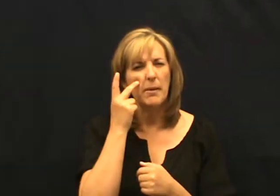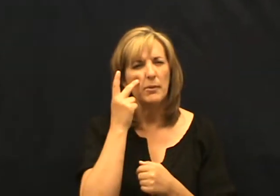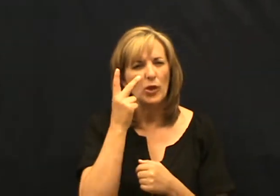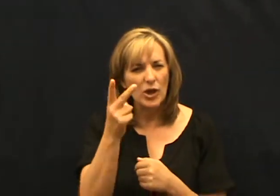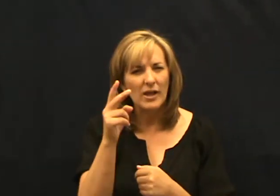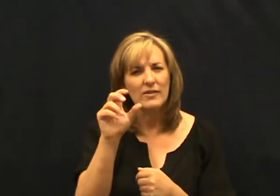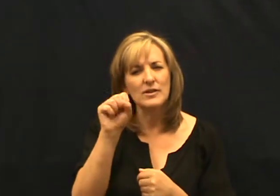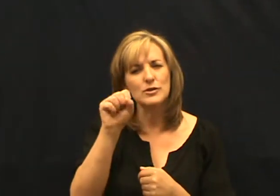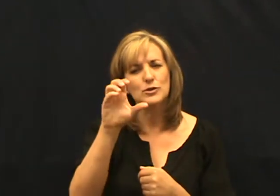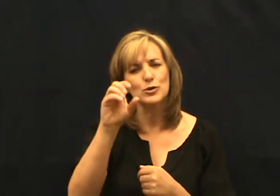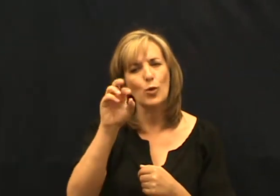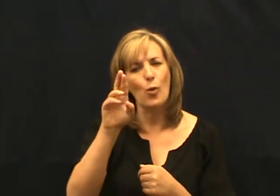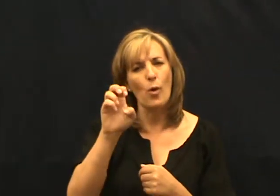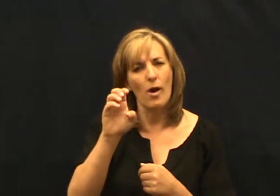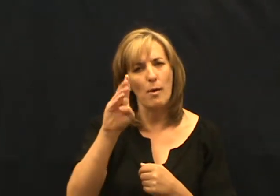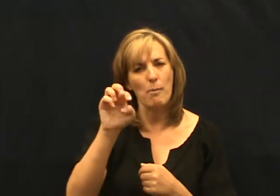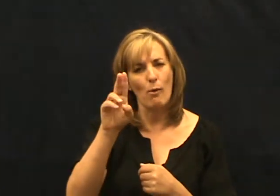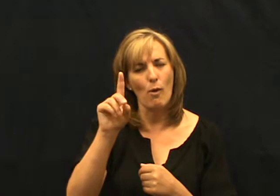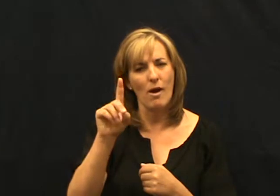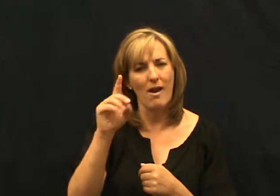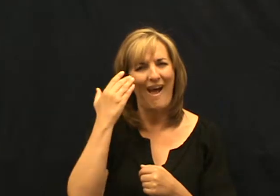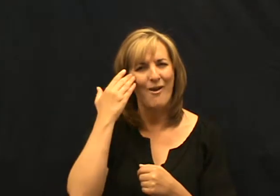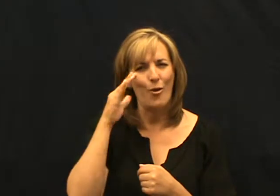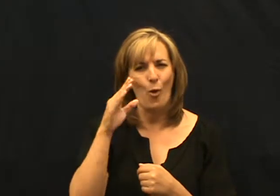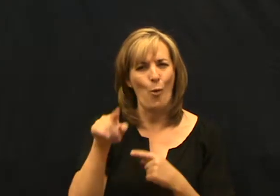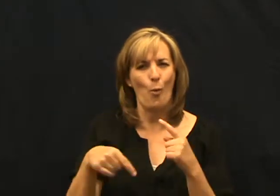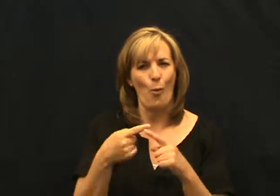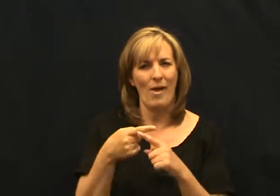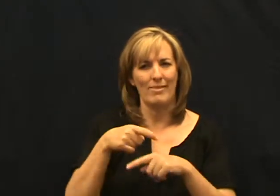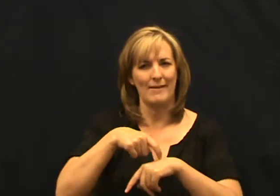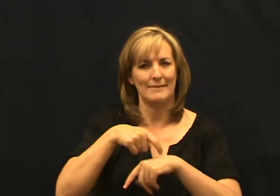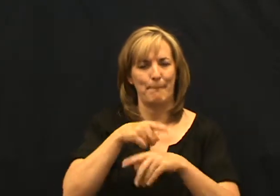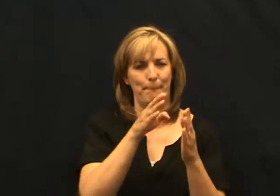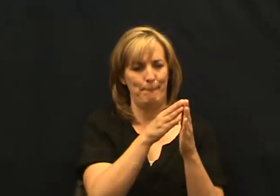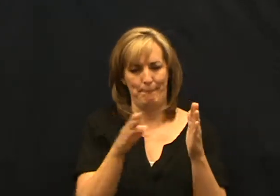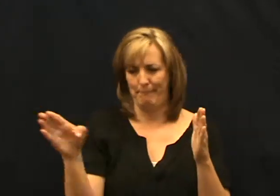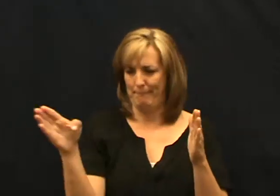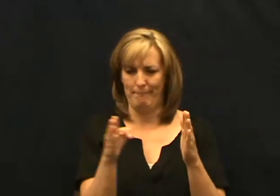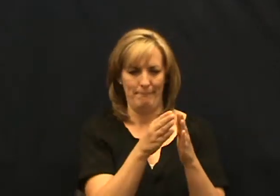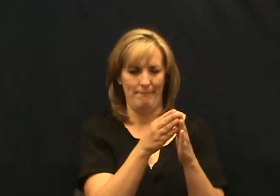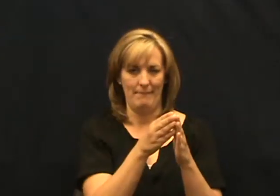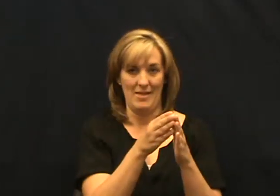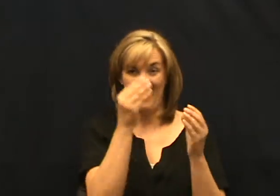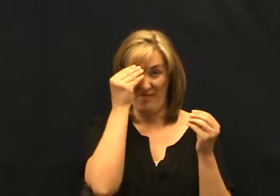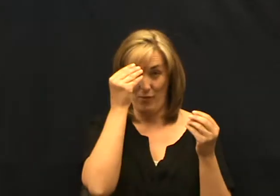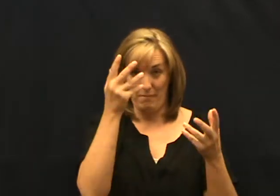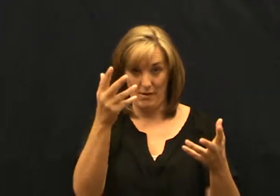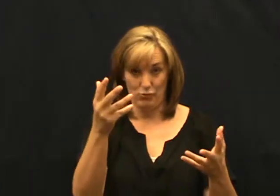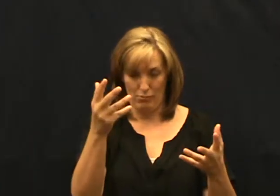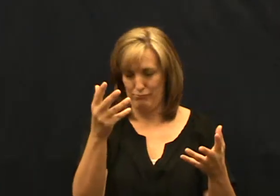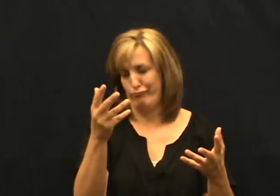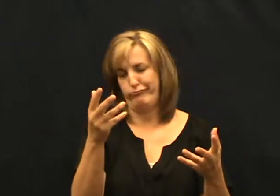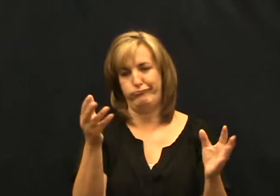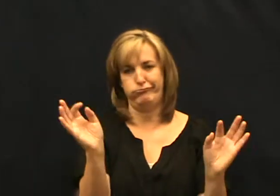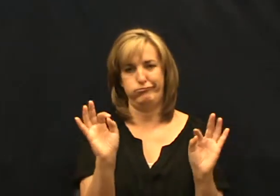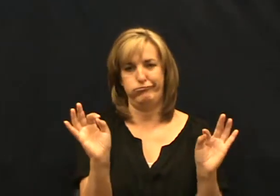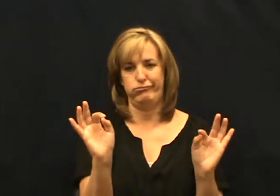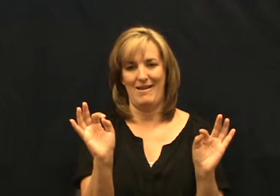scoreboard covers, that information is not very useful to me. Now, look at revenues. In this particular